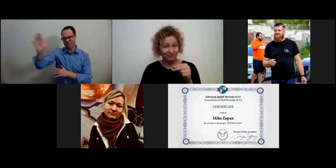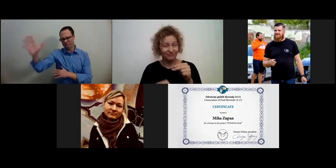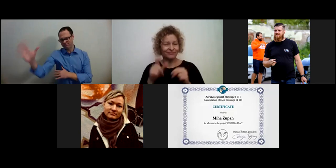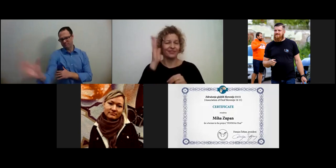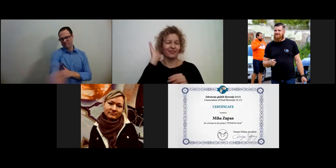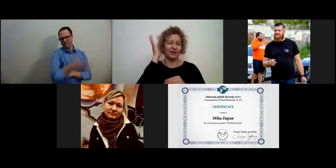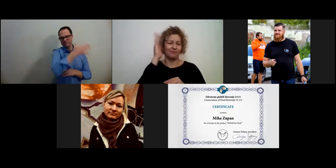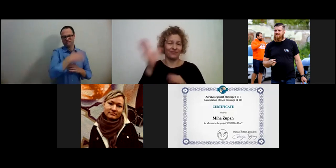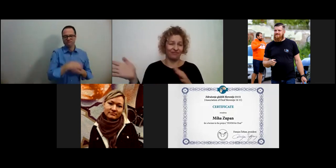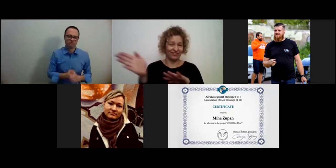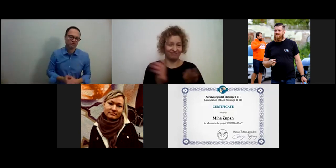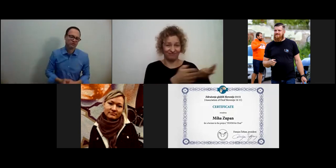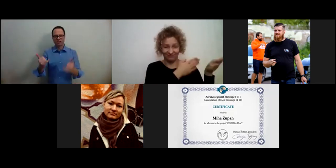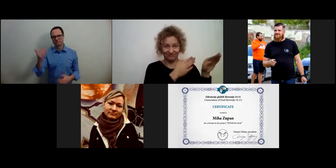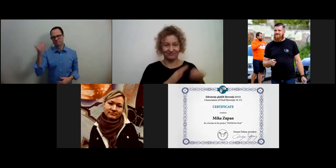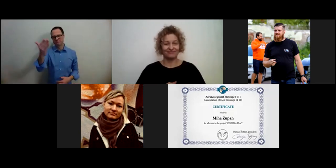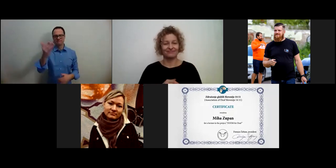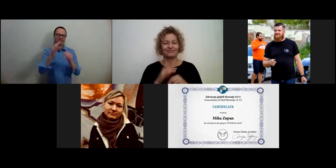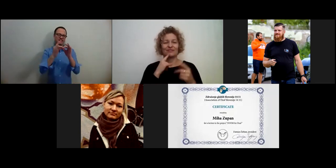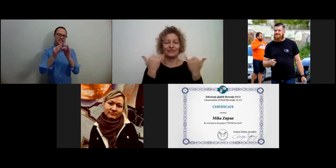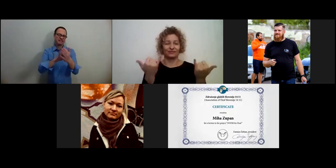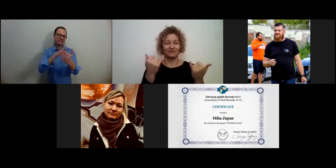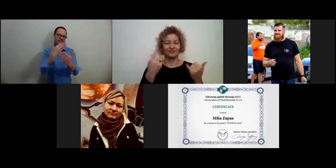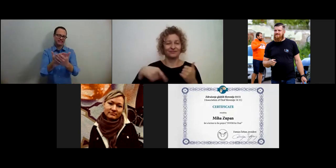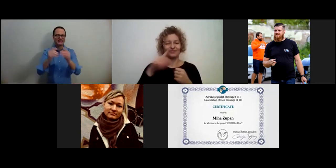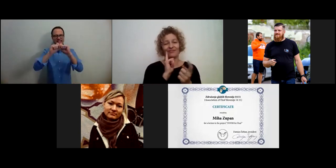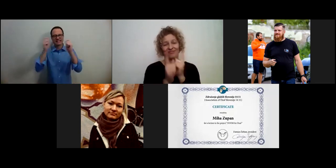was the last presenter.